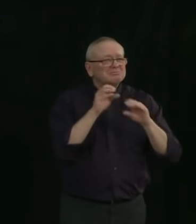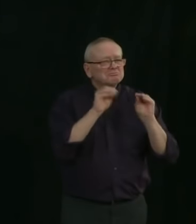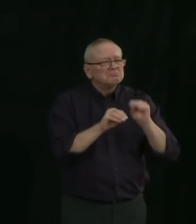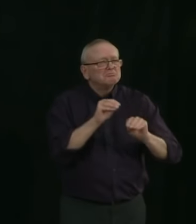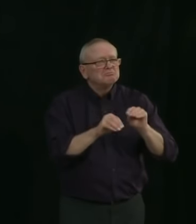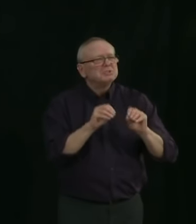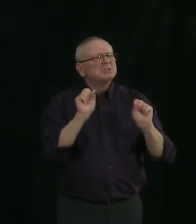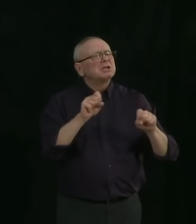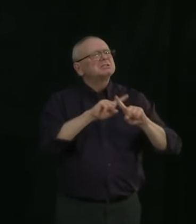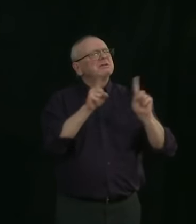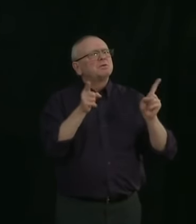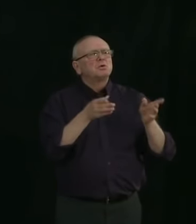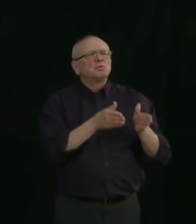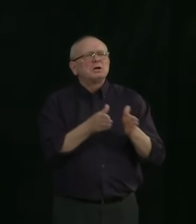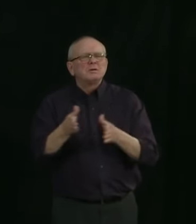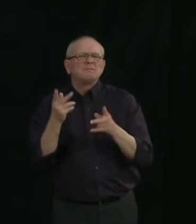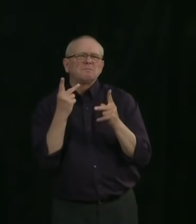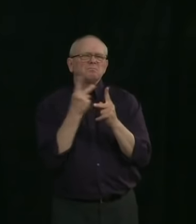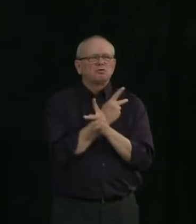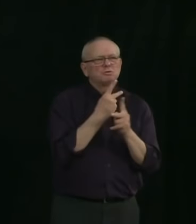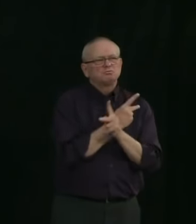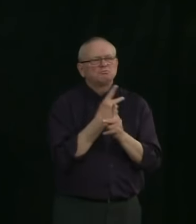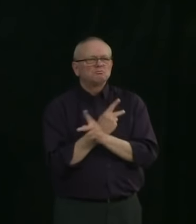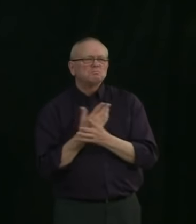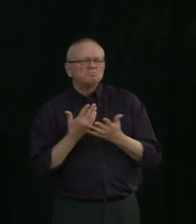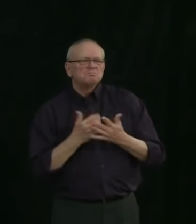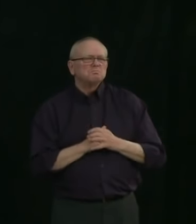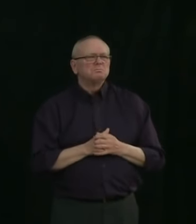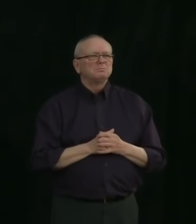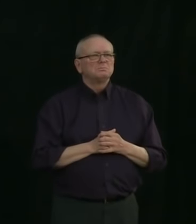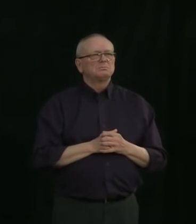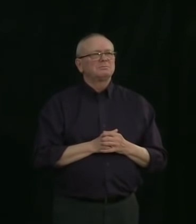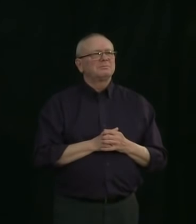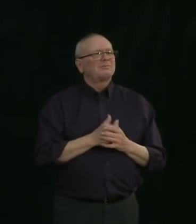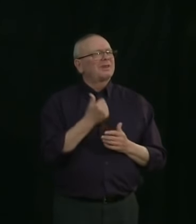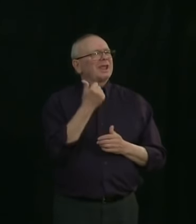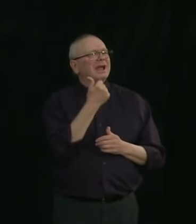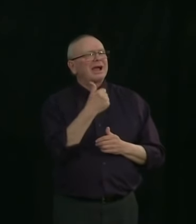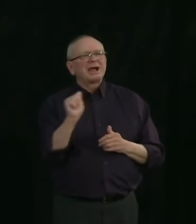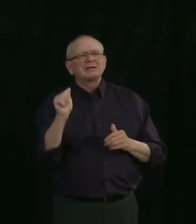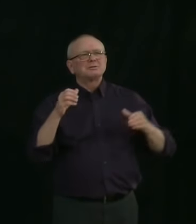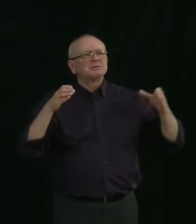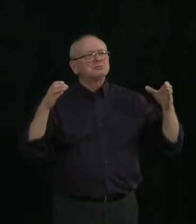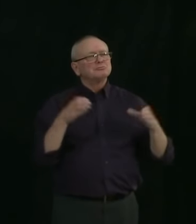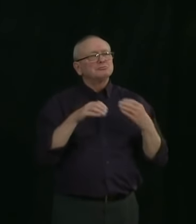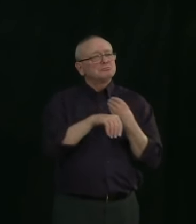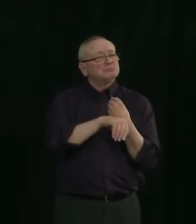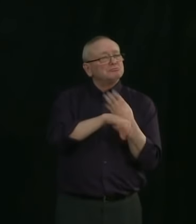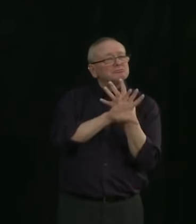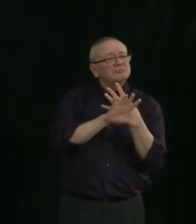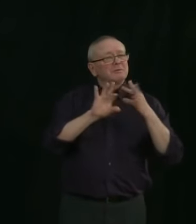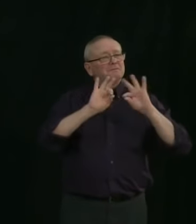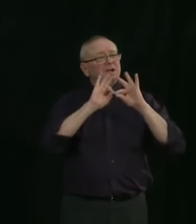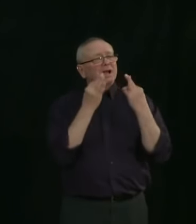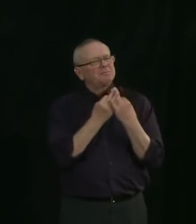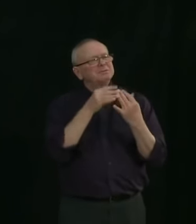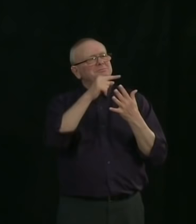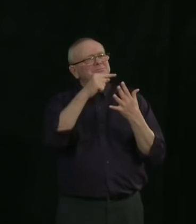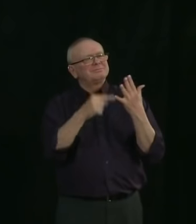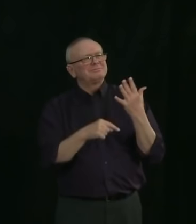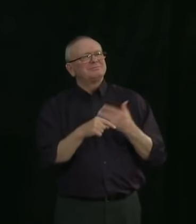virtual services, but to do so responsibly and with significant care to respect the public health orders in